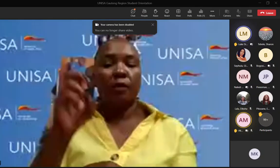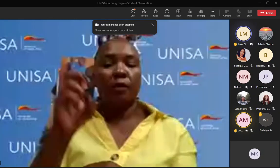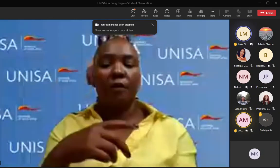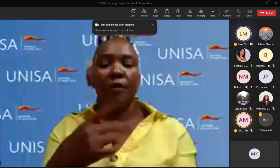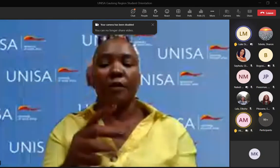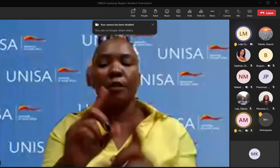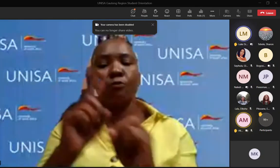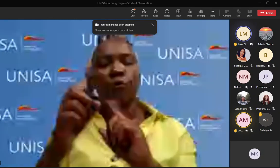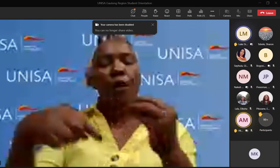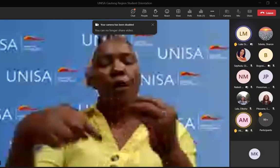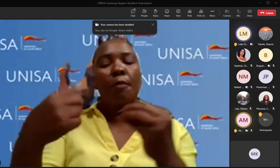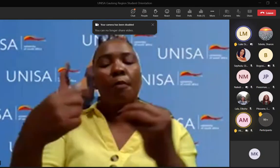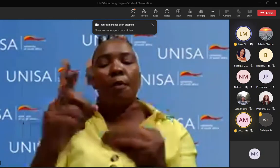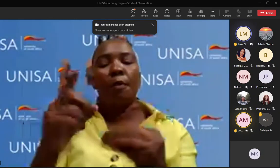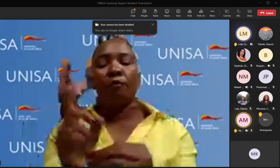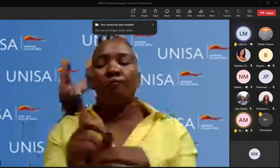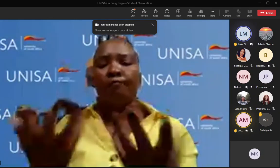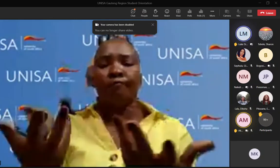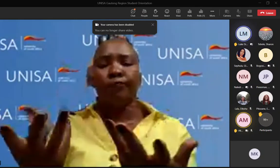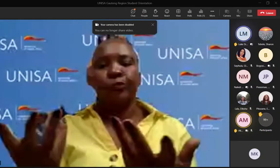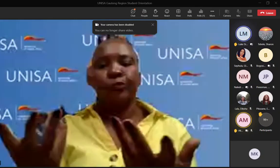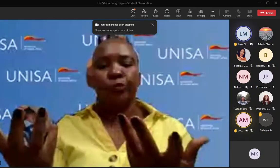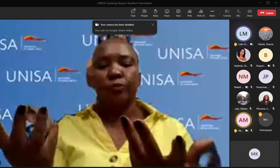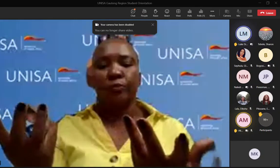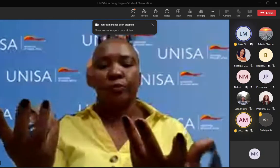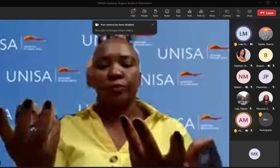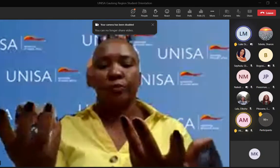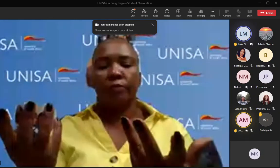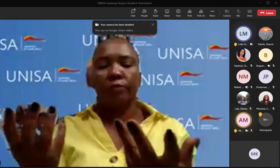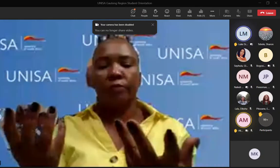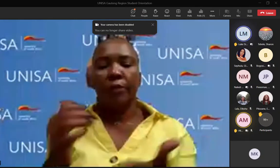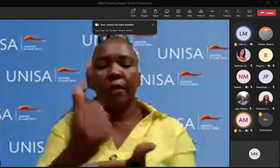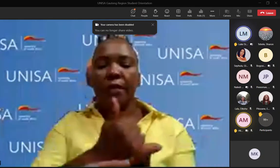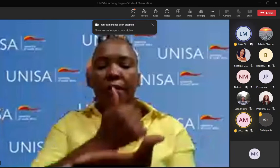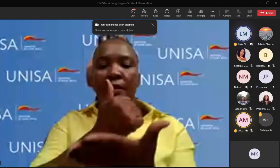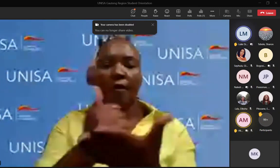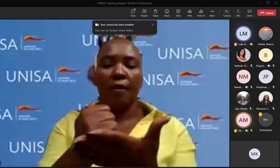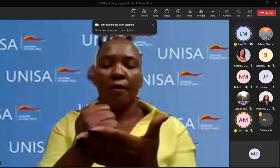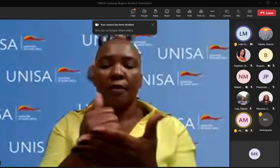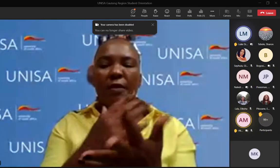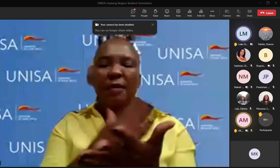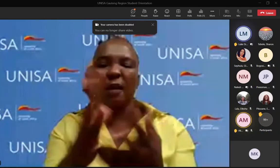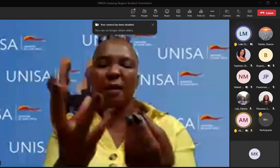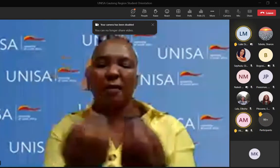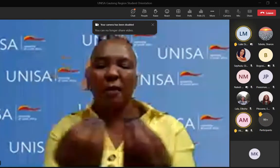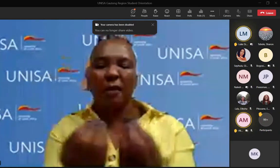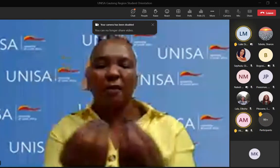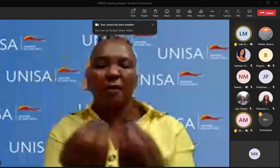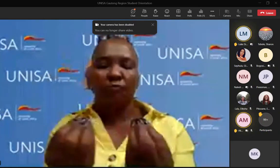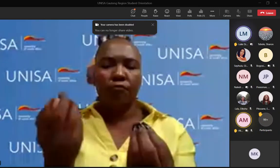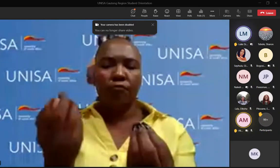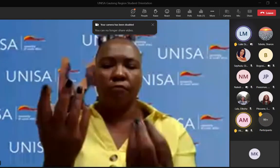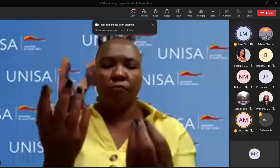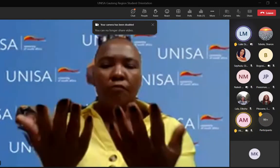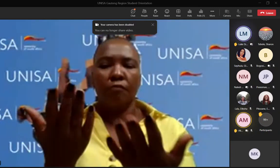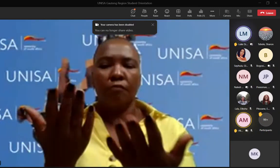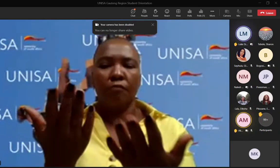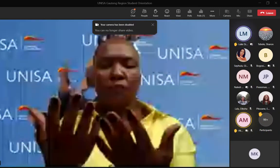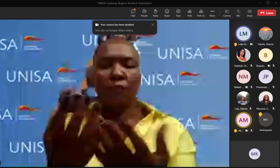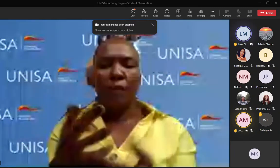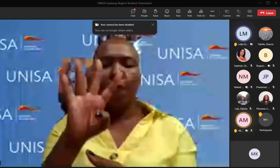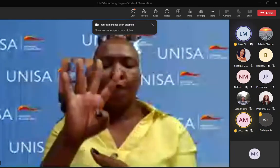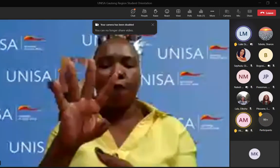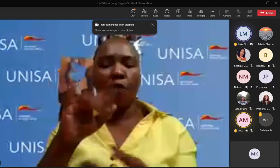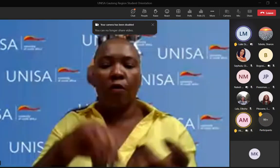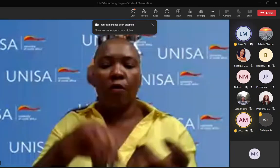they spoke about um uh registering uh something that is um four modules and I'm